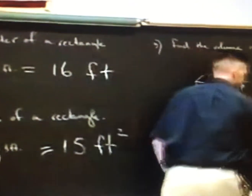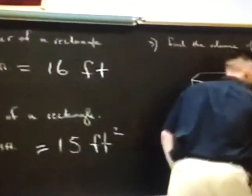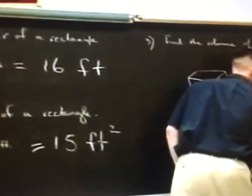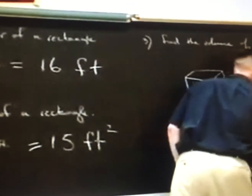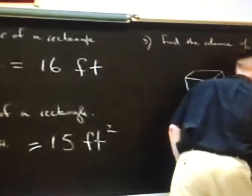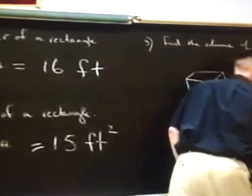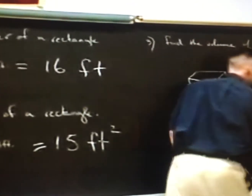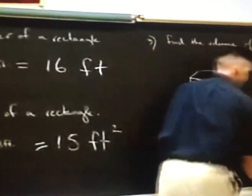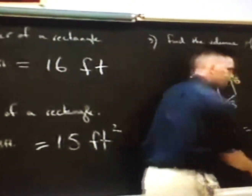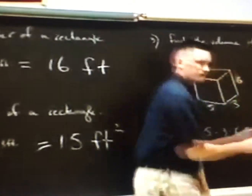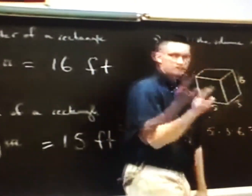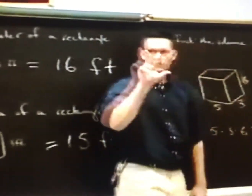Cubed. Yes, thank you.